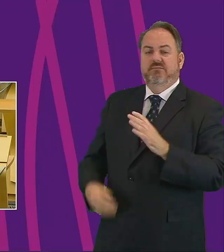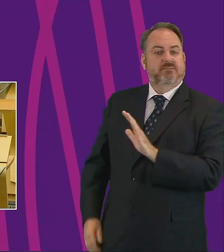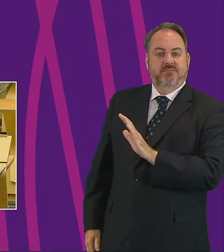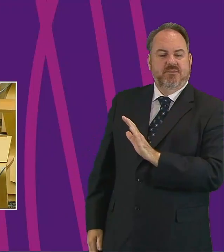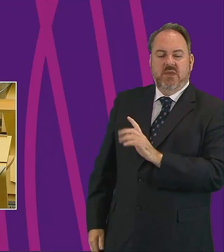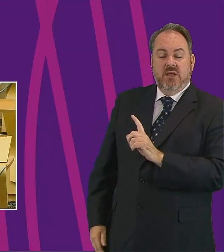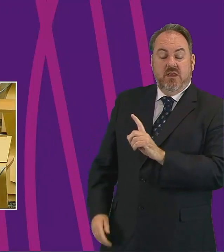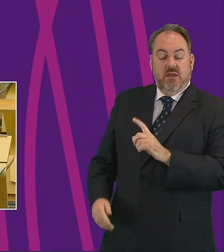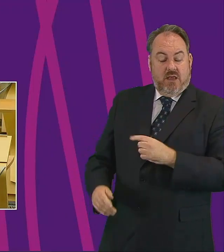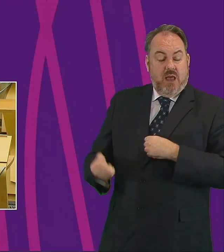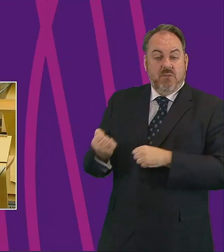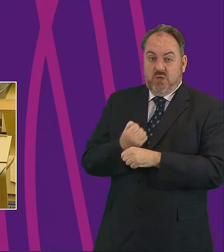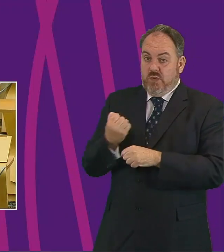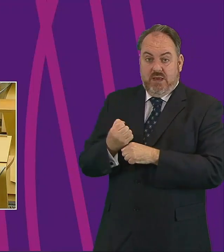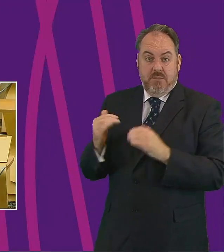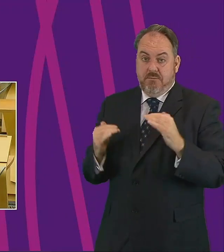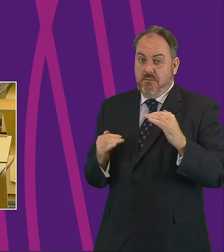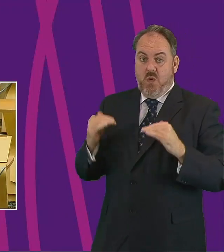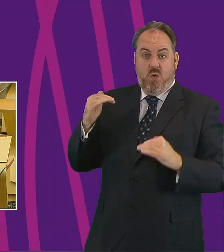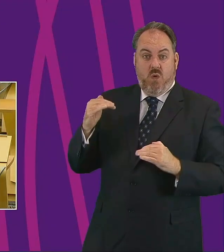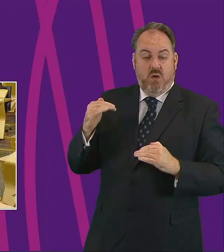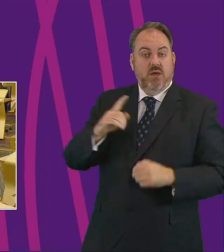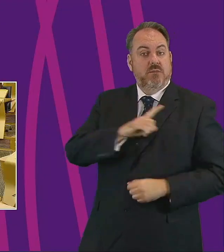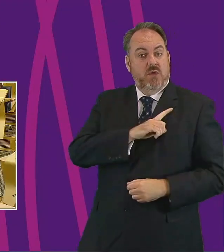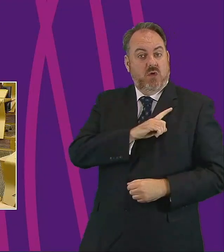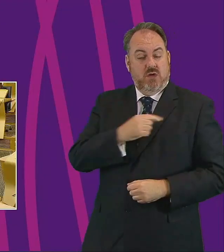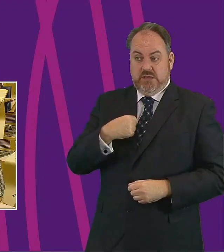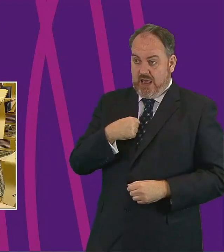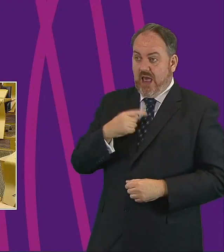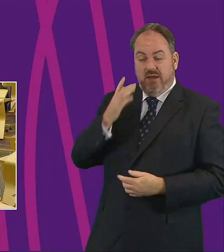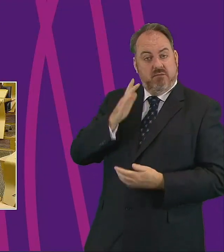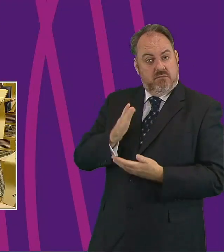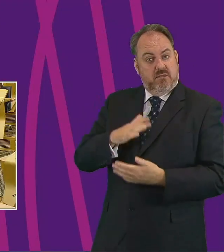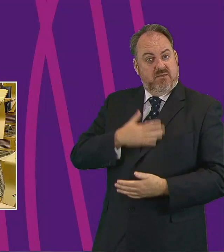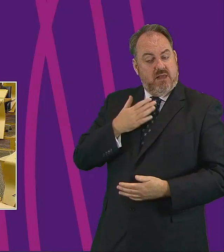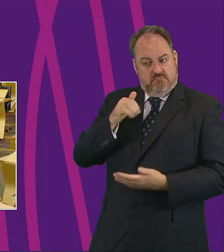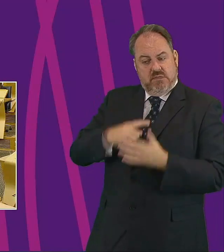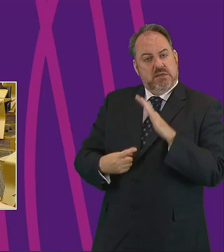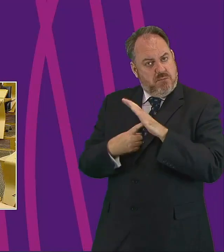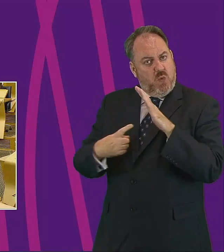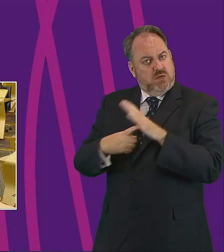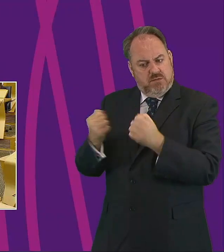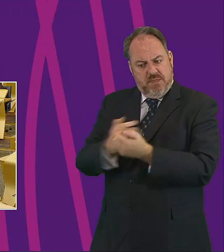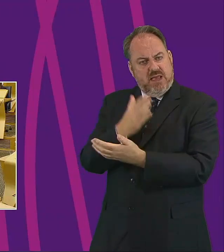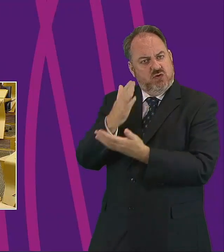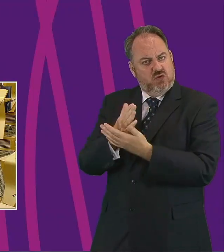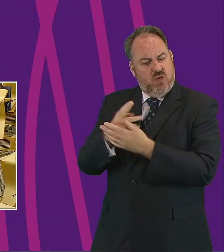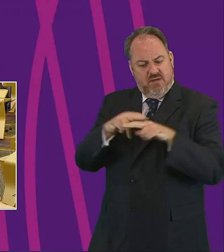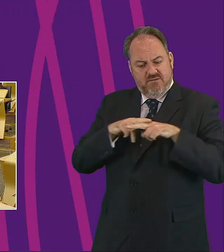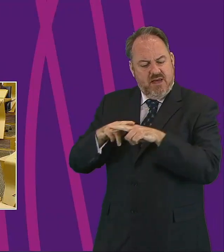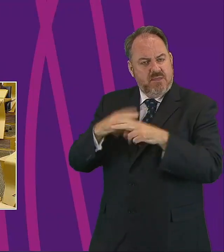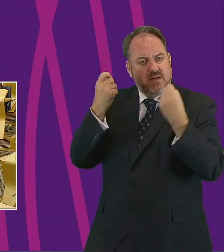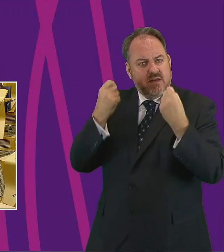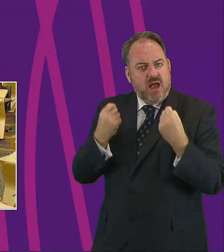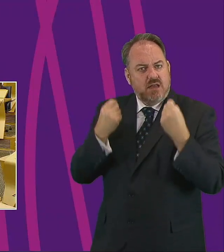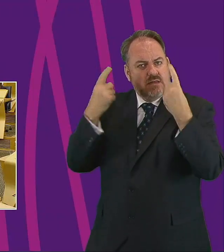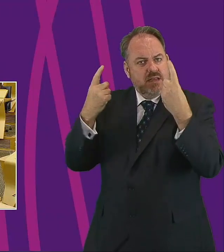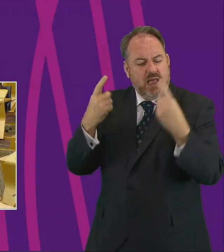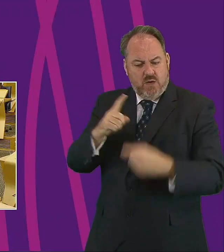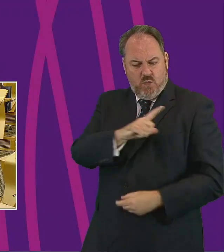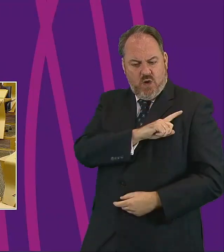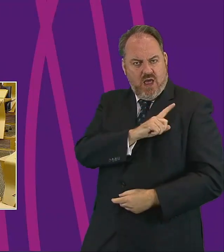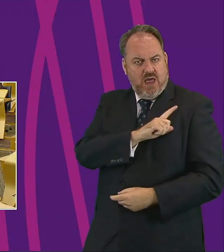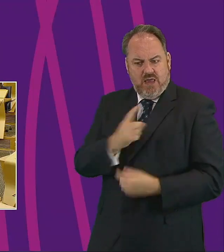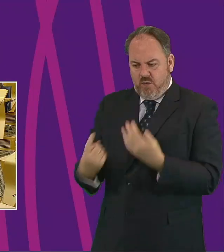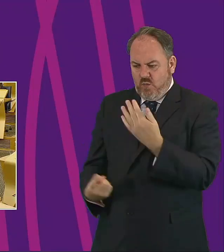than that. The Health Secretary has already set out, because I happen to agree that it is right that families have answers to any questions that they have.